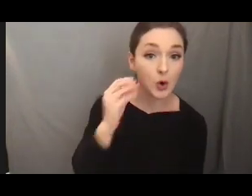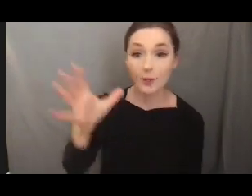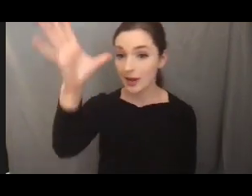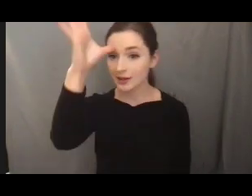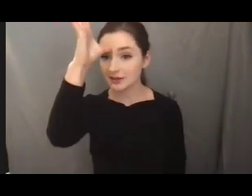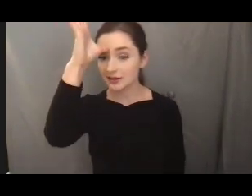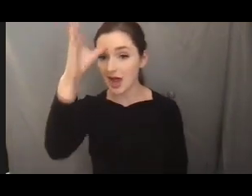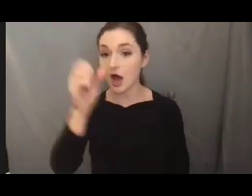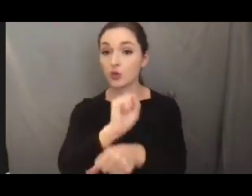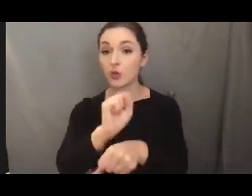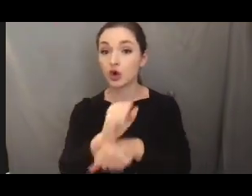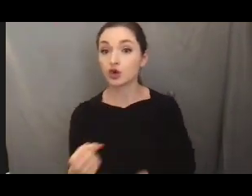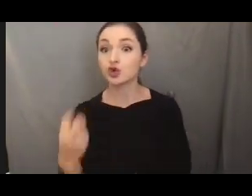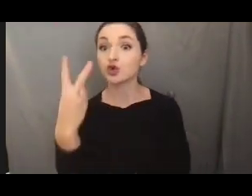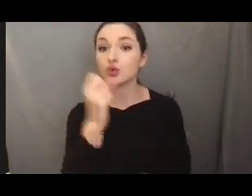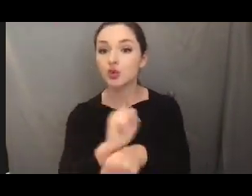Rudolph.